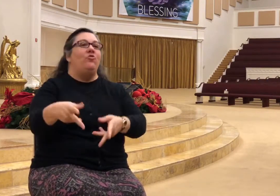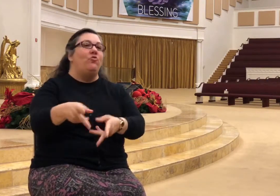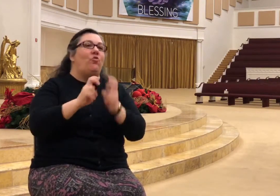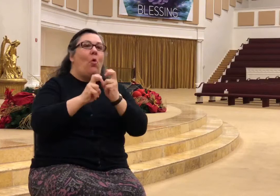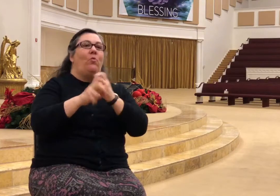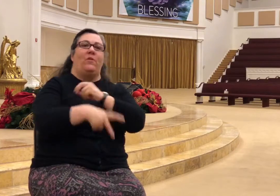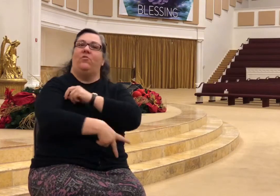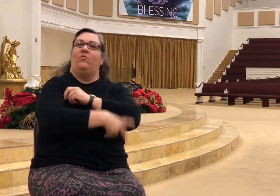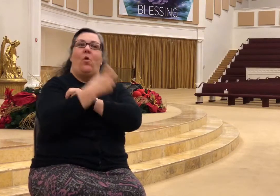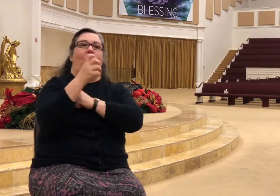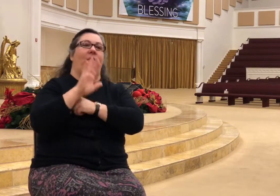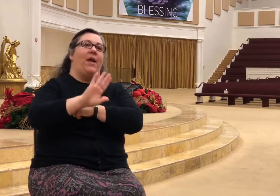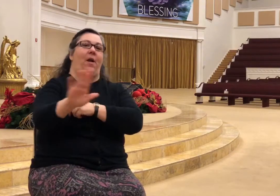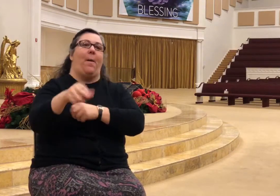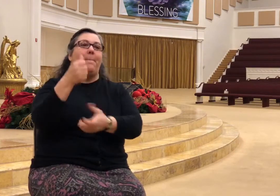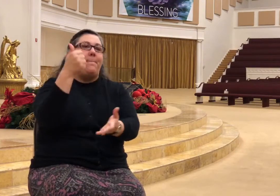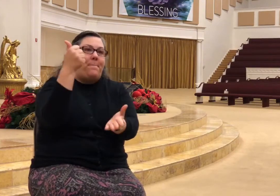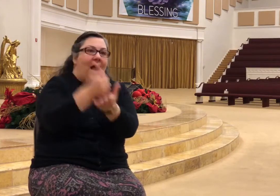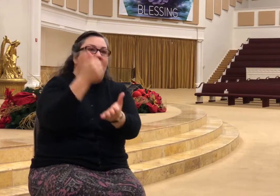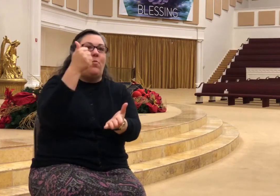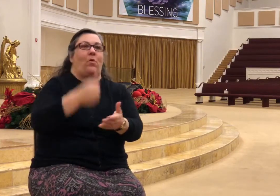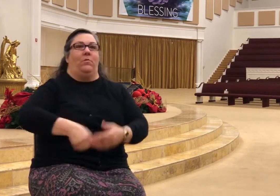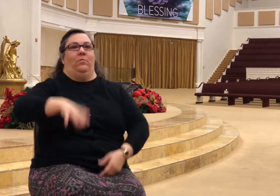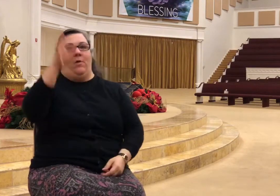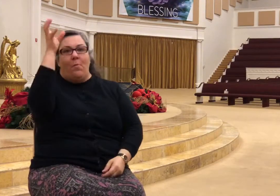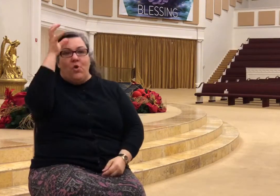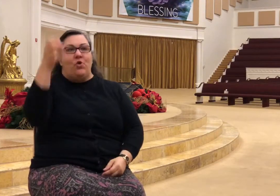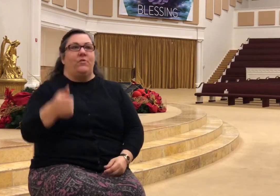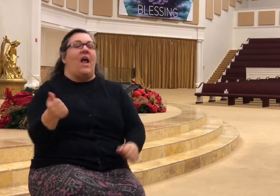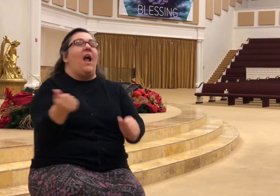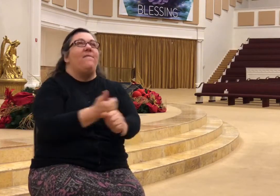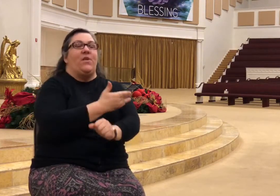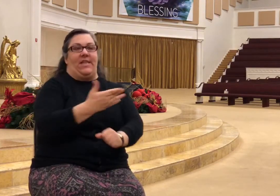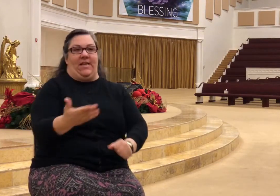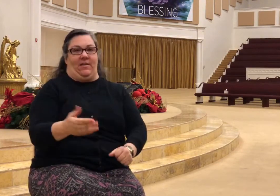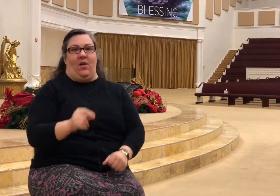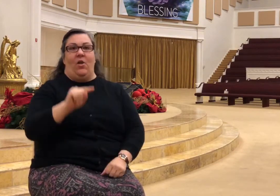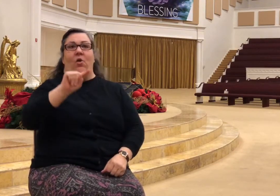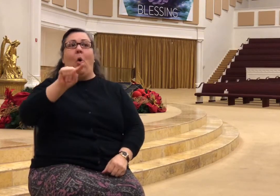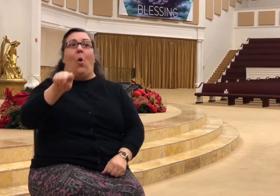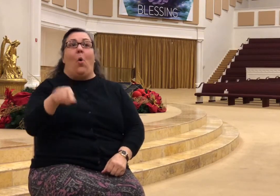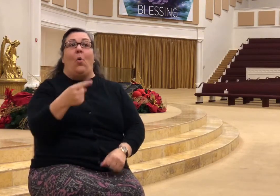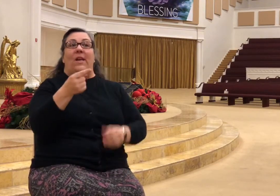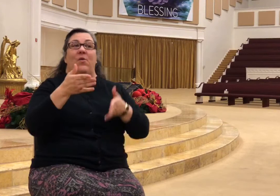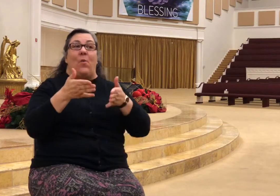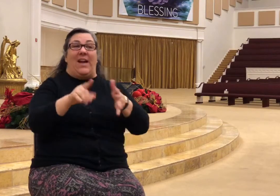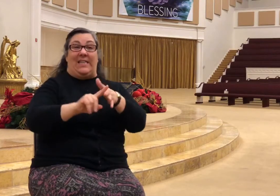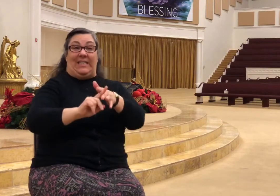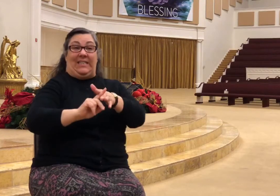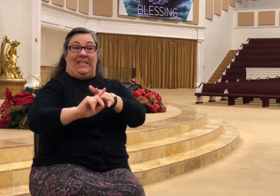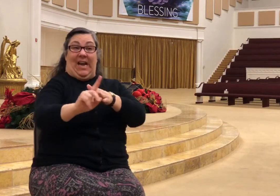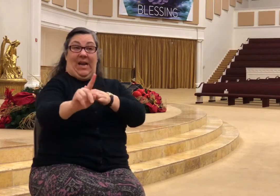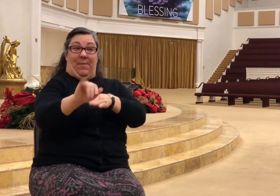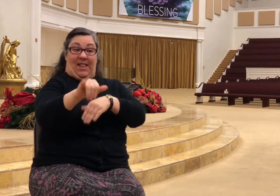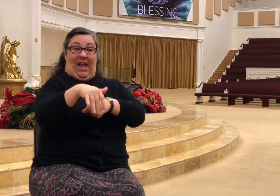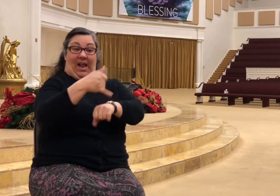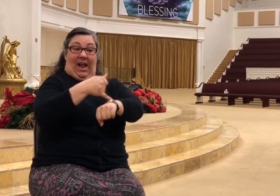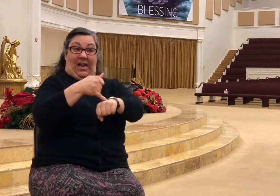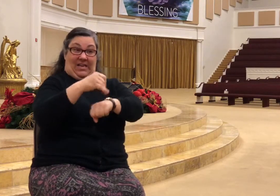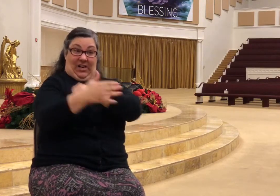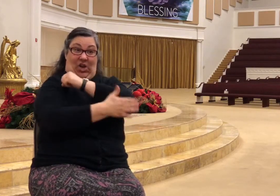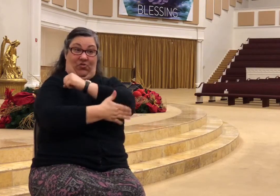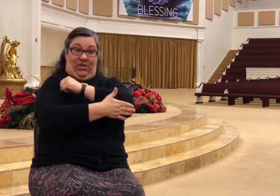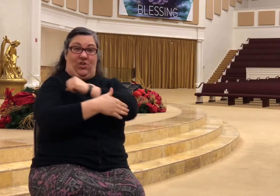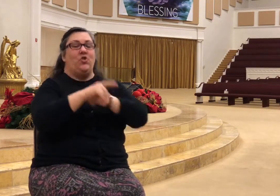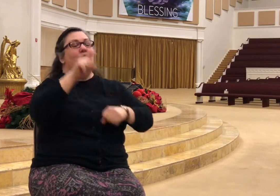computers. And in the process, the only way, that's an island, the only way to get out of the country is you have to have your